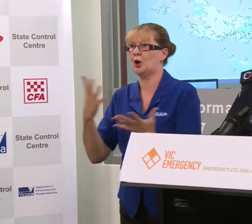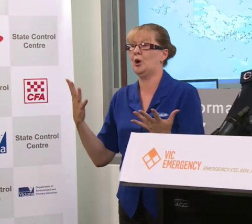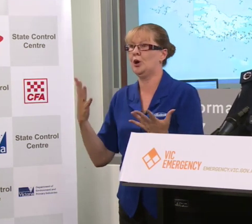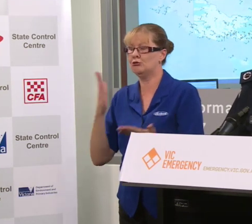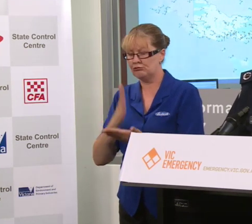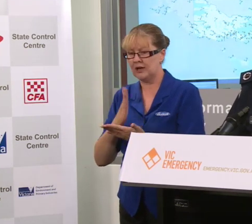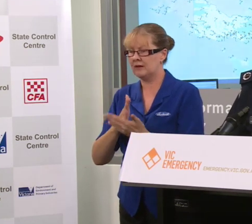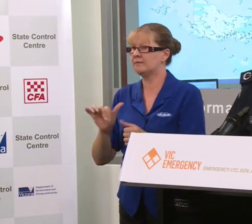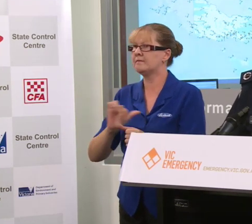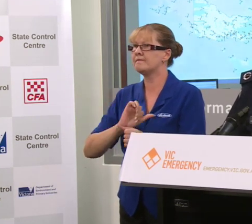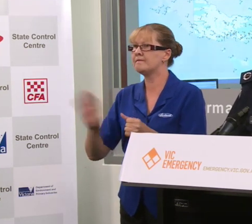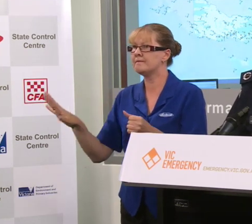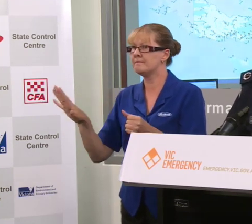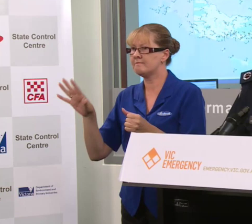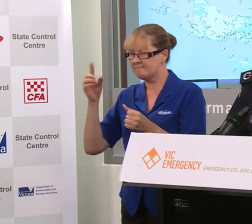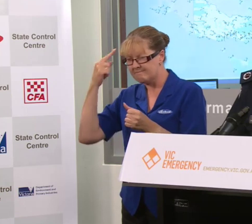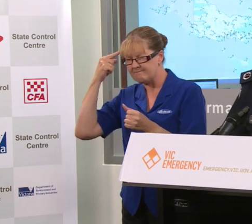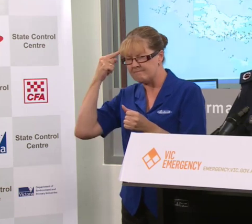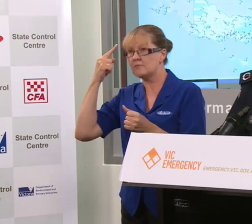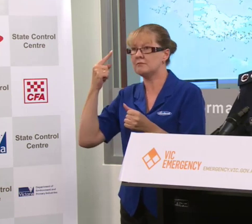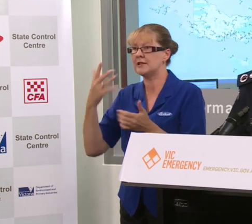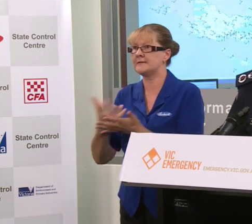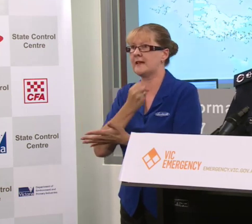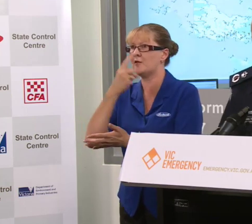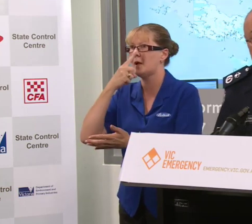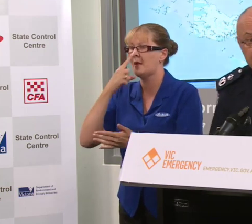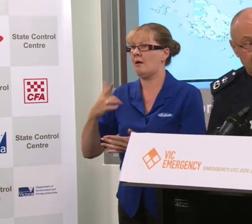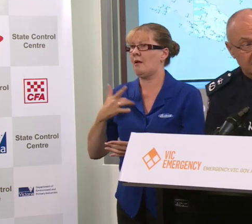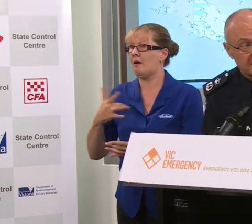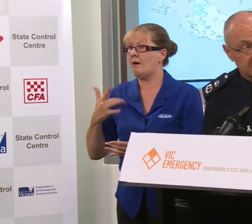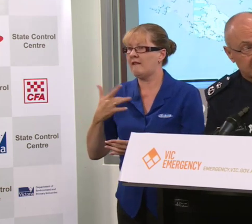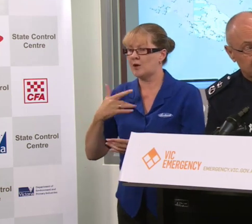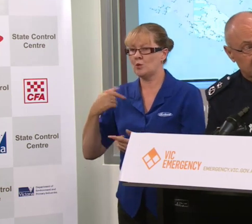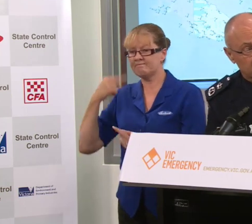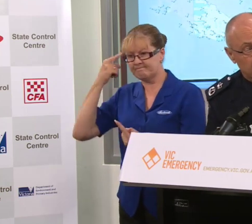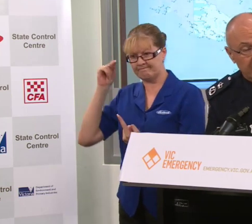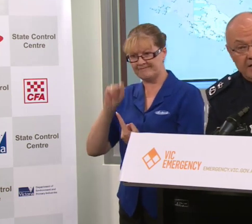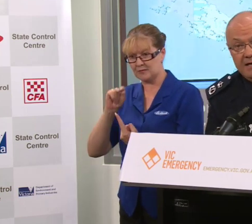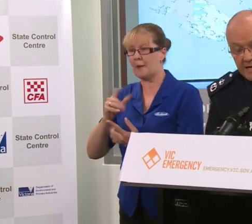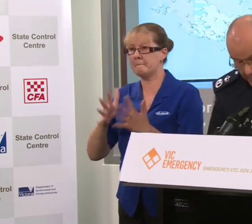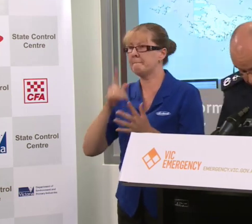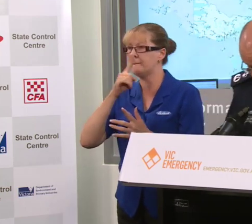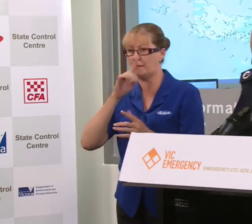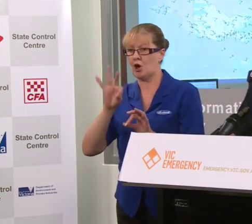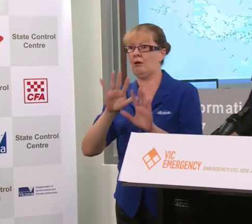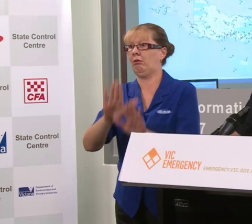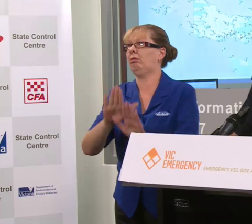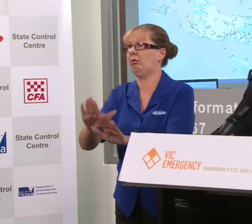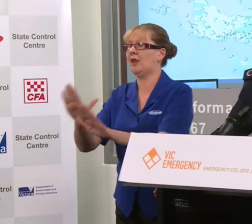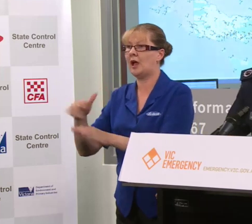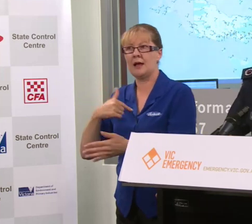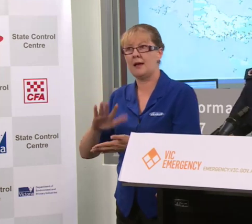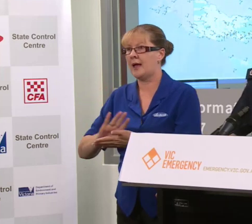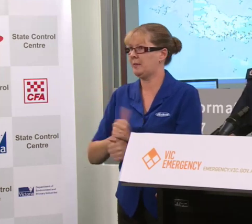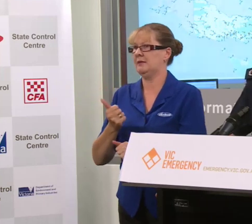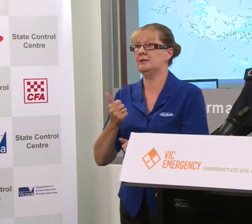to the key approach of saving people's lives and protecting lives has been the key driver, and I'm pleased to say